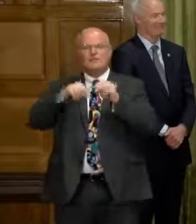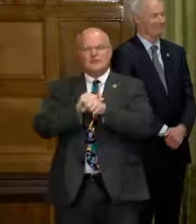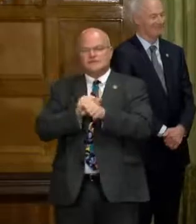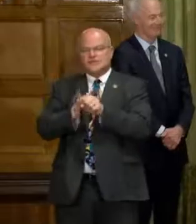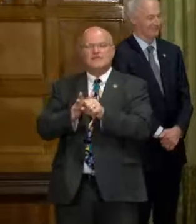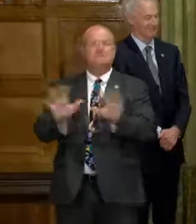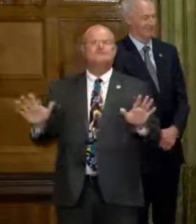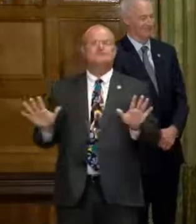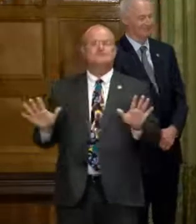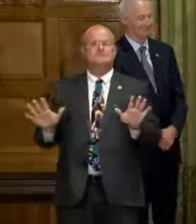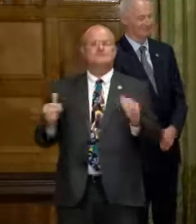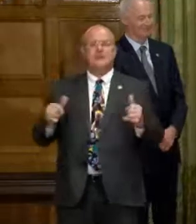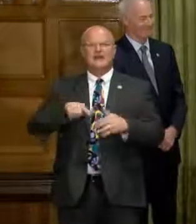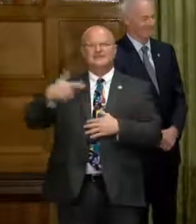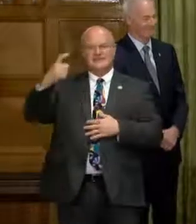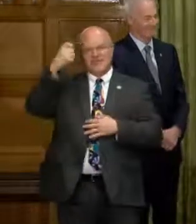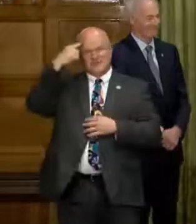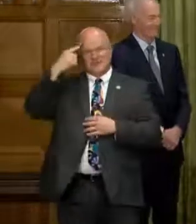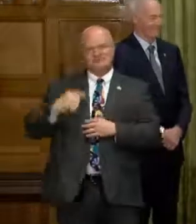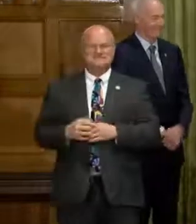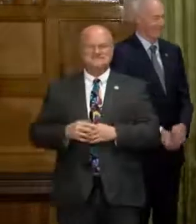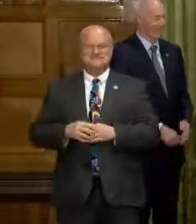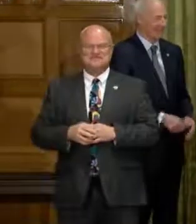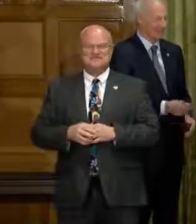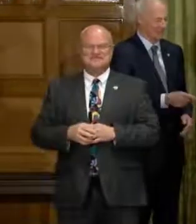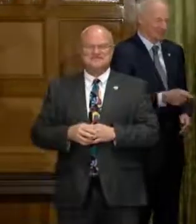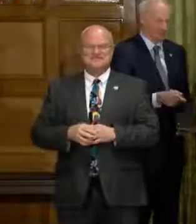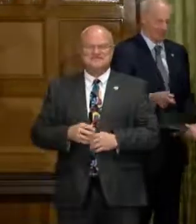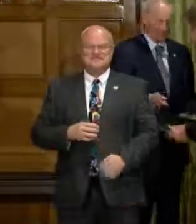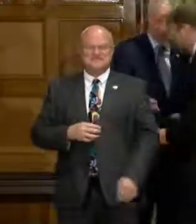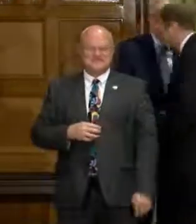COVID-19. With that, I'll turn it back over to the governor.